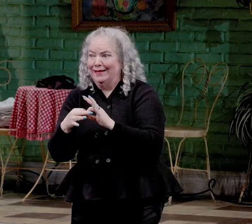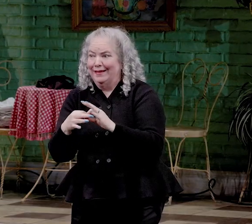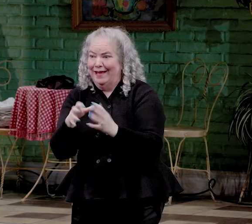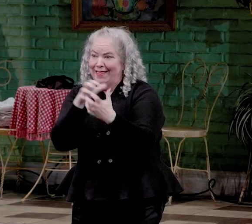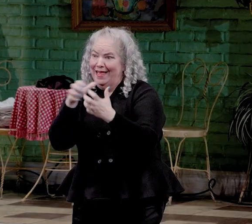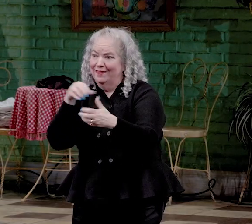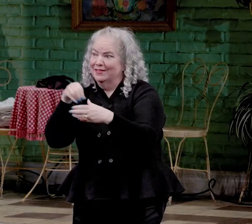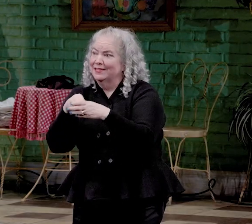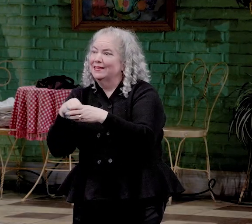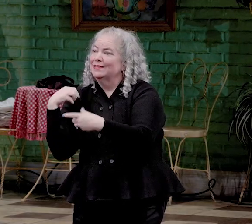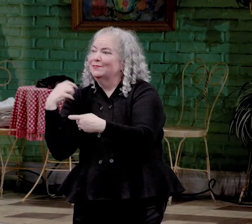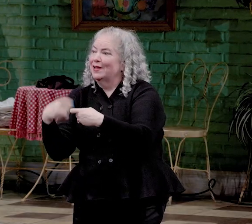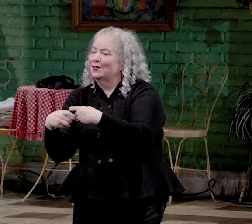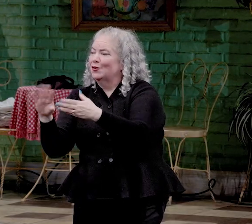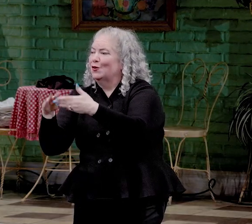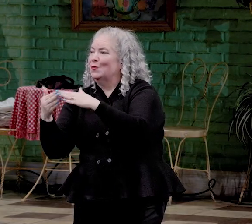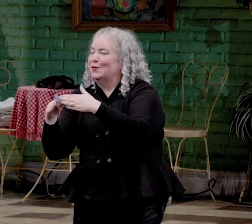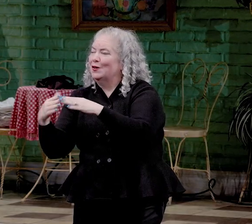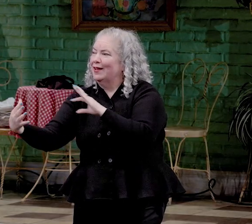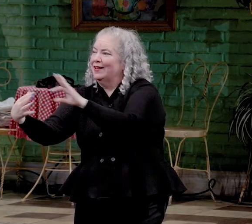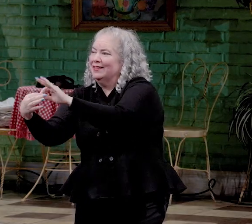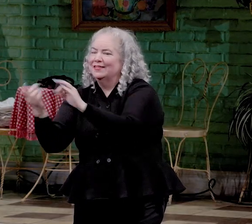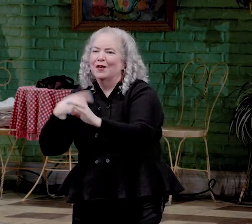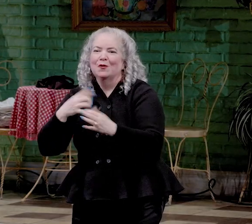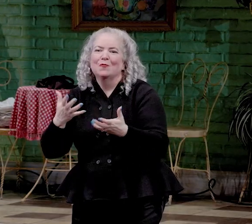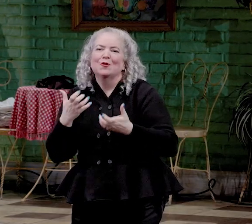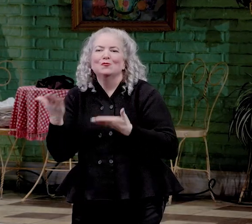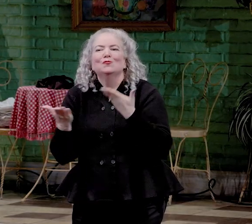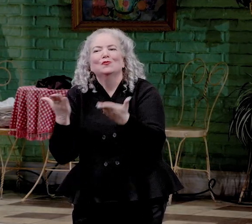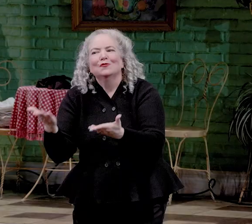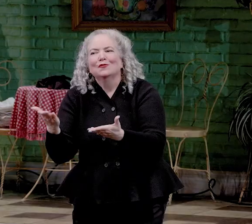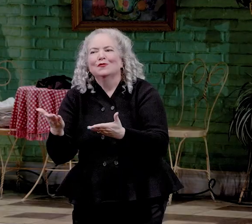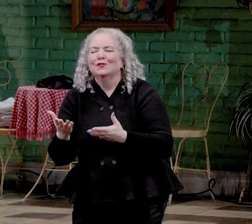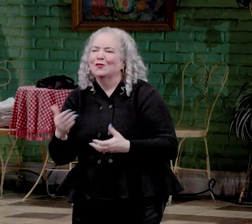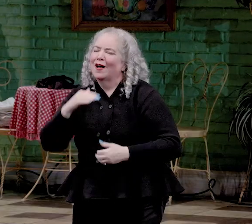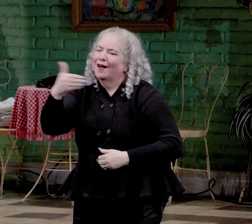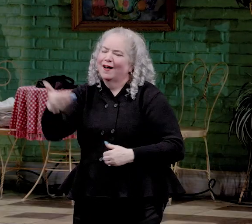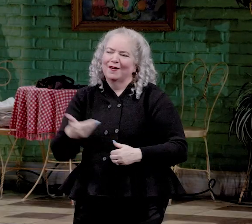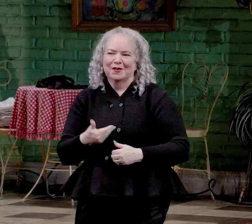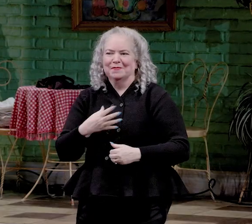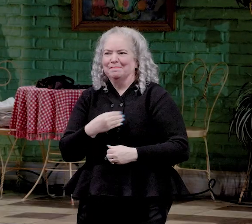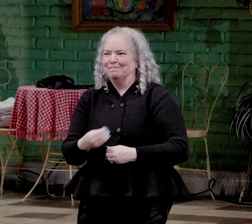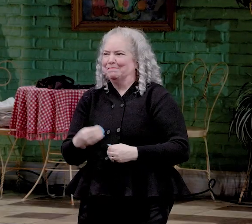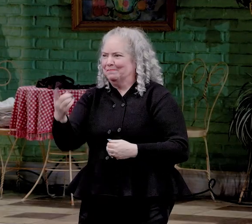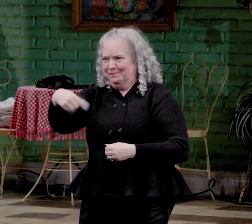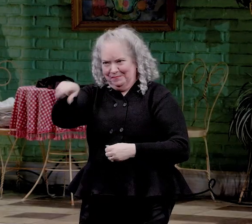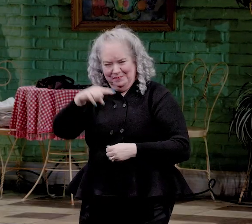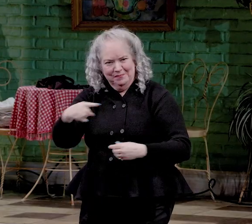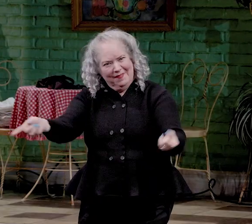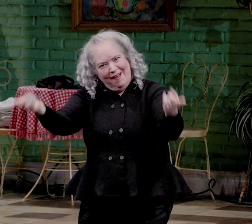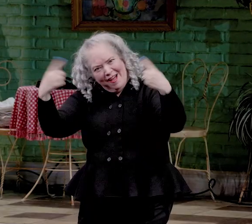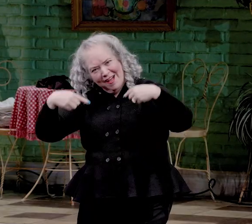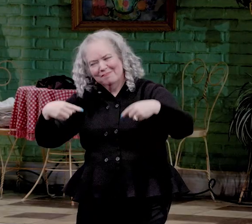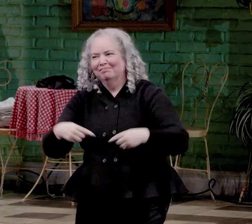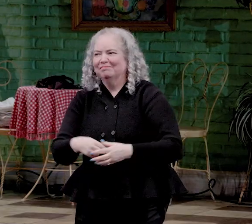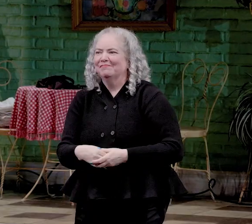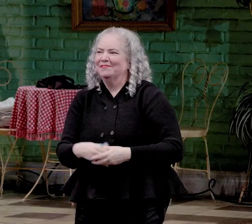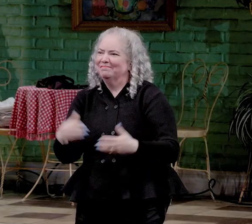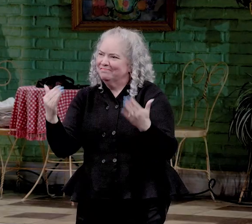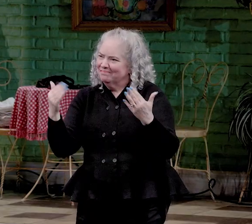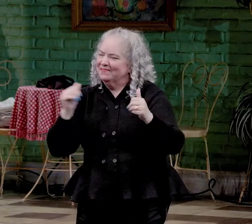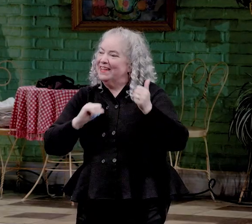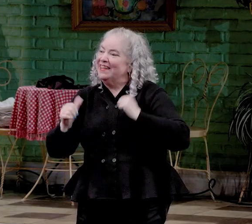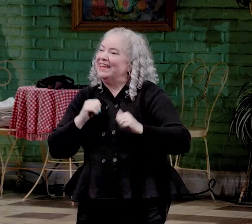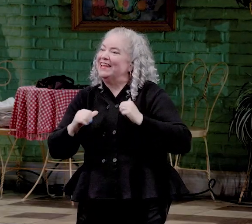Spanish to the communities that we wish to serve. So I welcome and invite you to come to the theater and